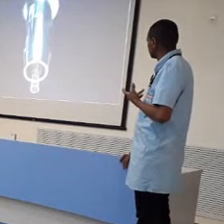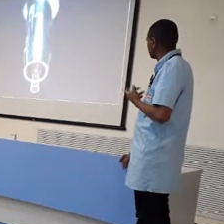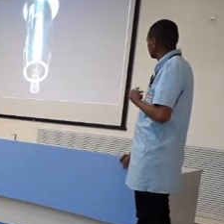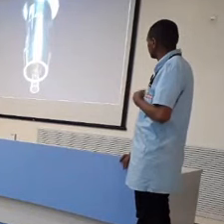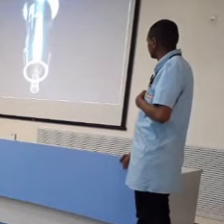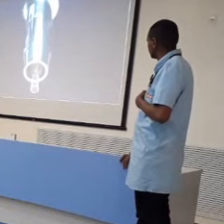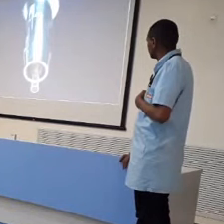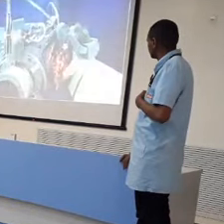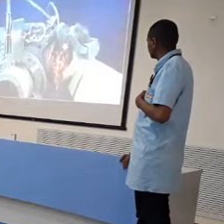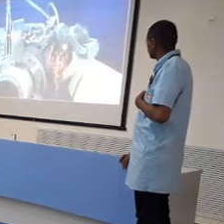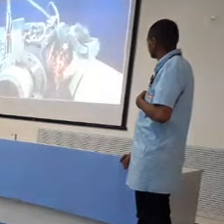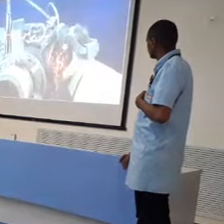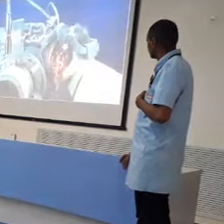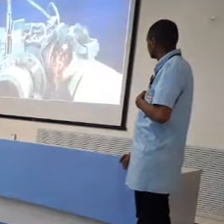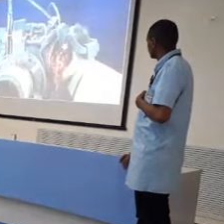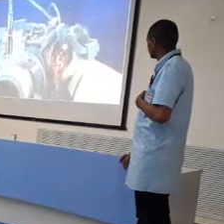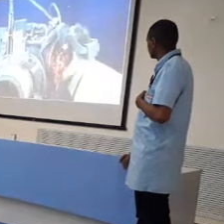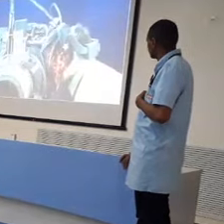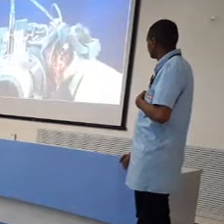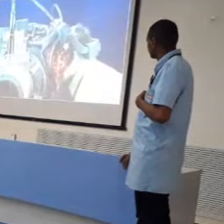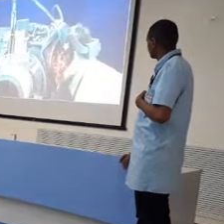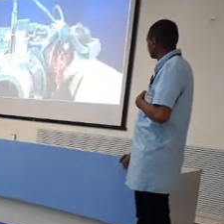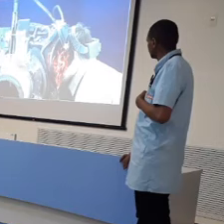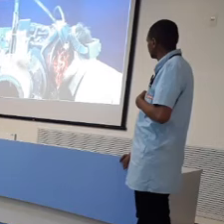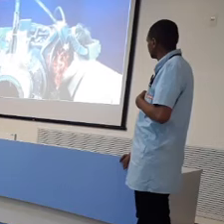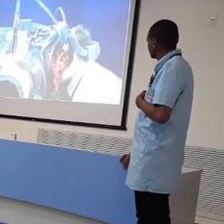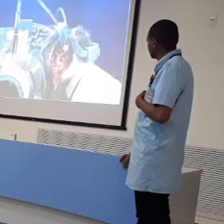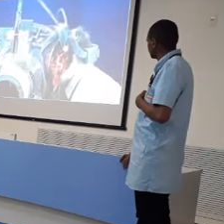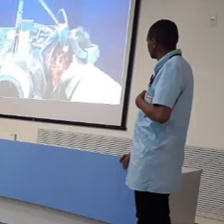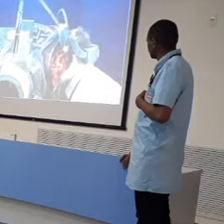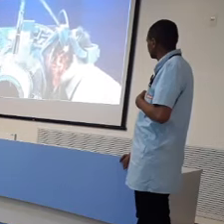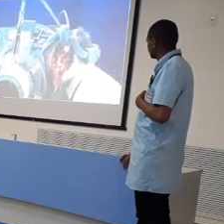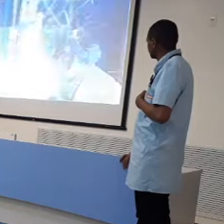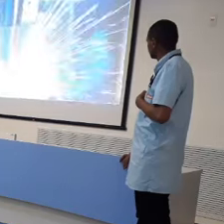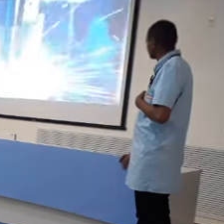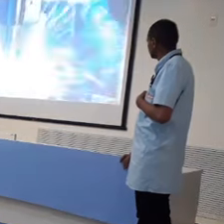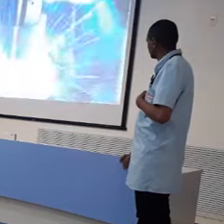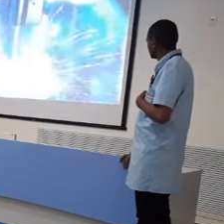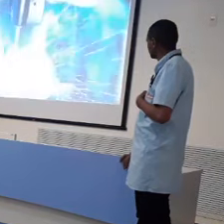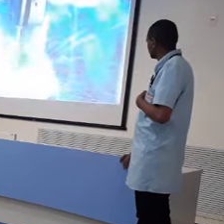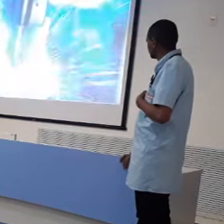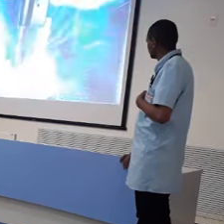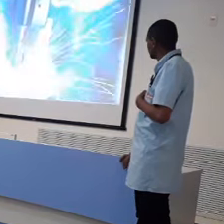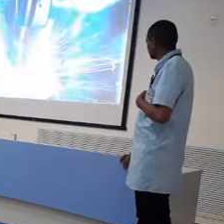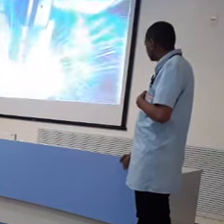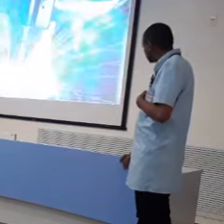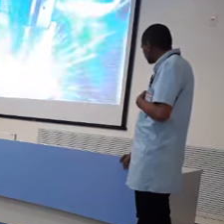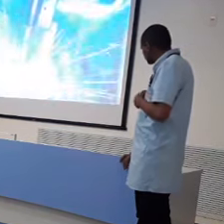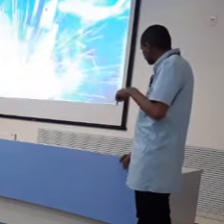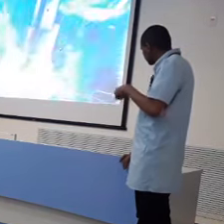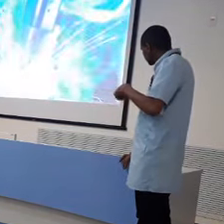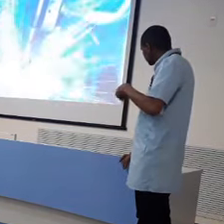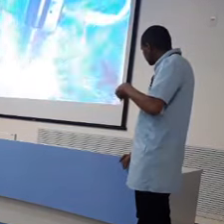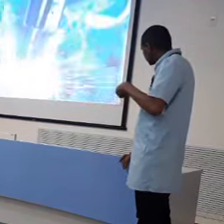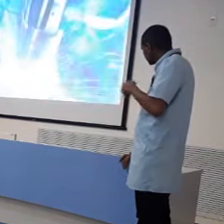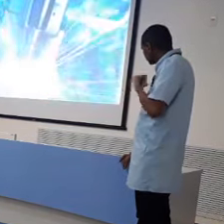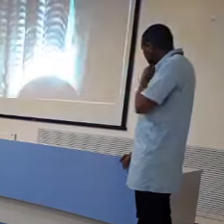adjustable rotating welding arc which enables welding in all positions, using both solid and metal core wires in a spray-like